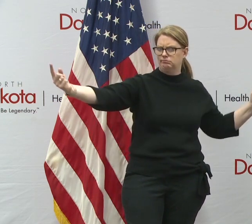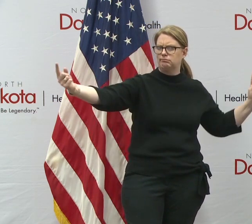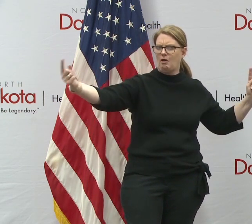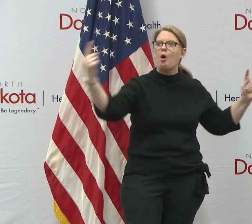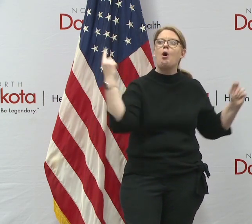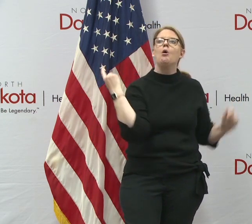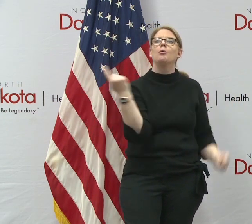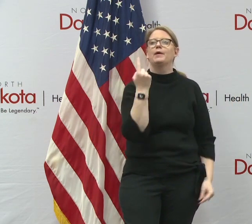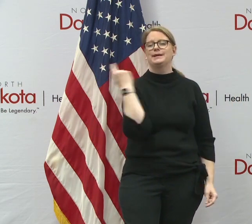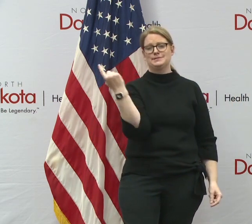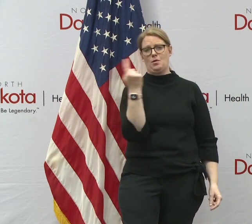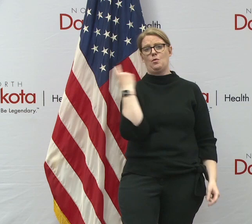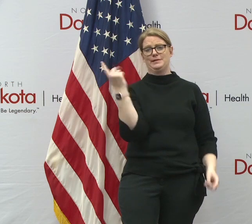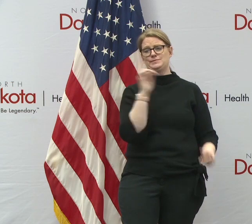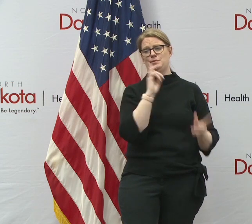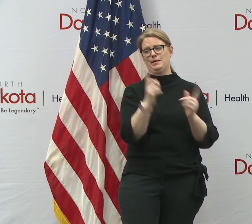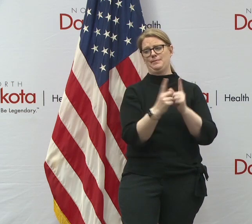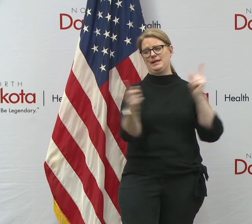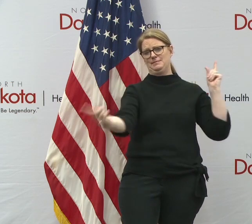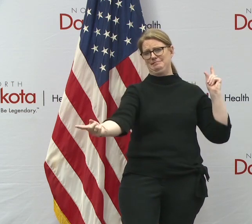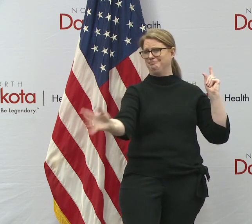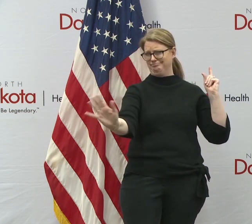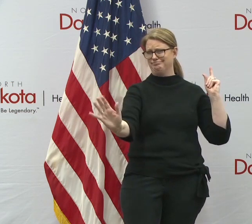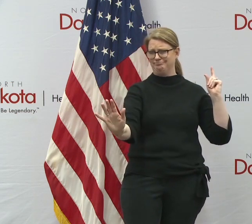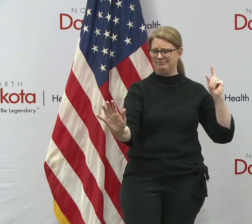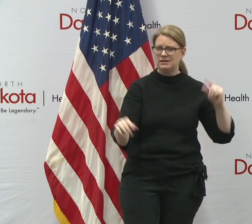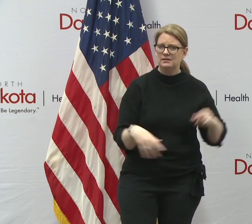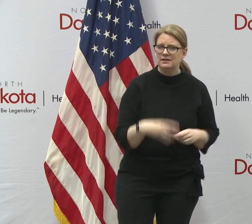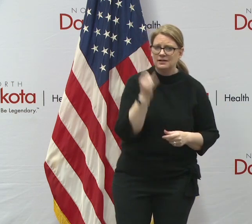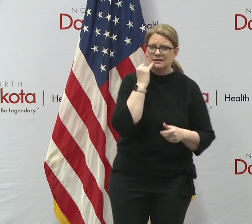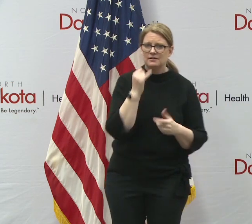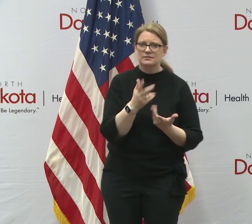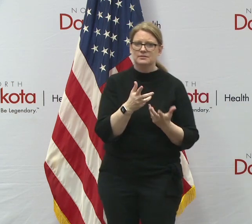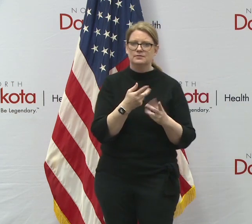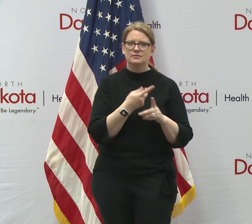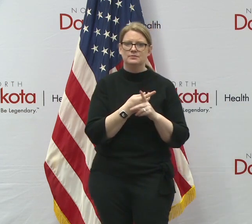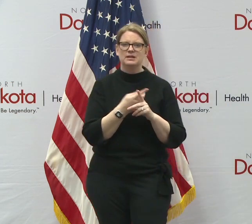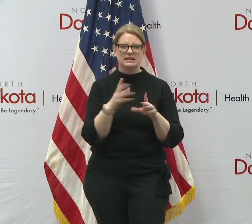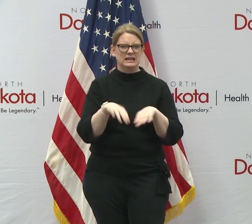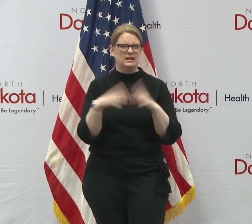really be keeping your distance from people. But we'll keep those going.